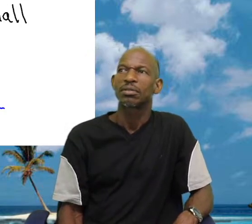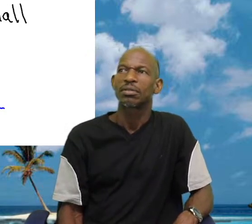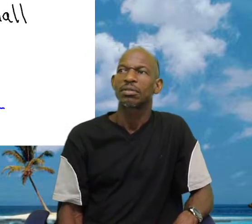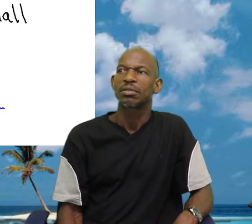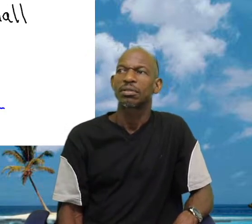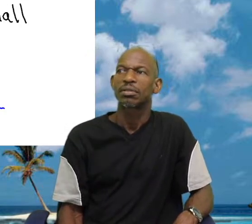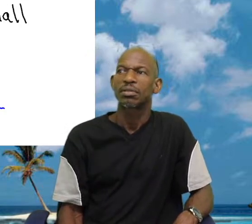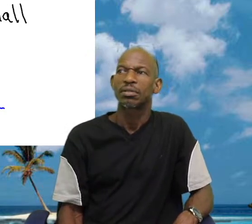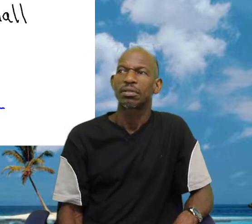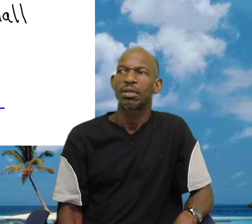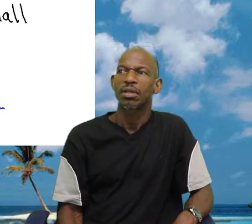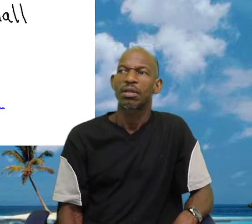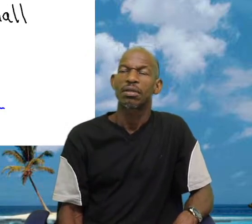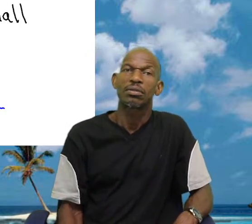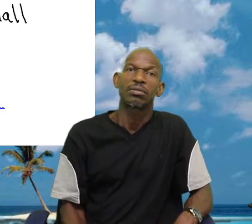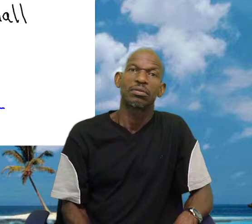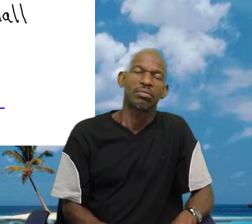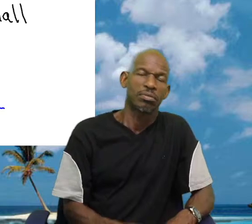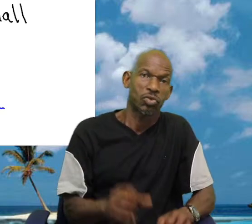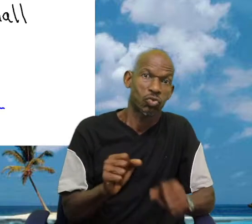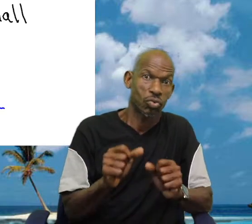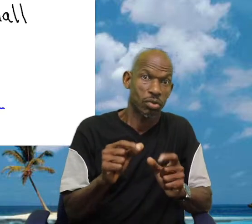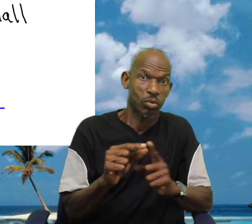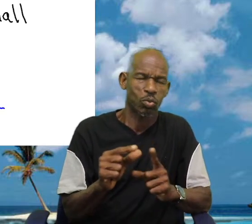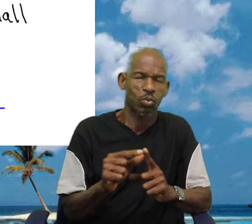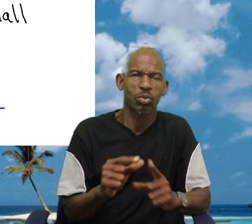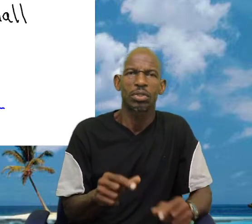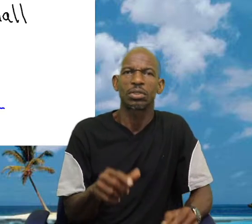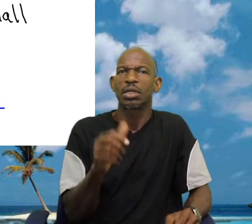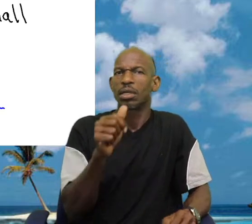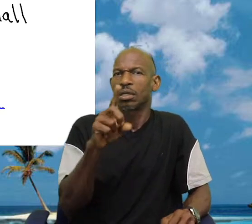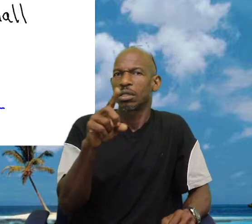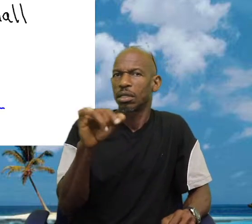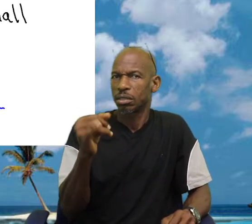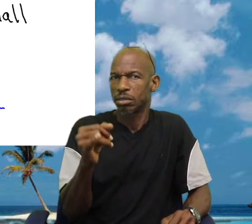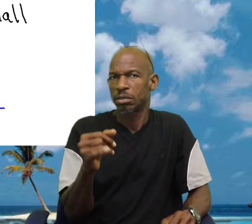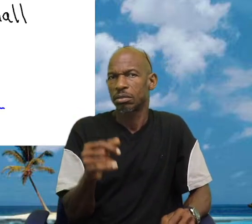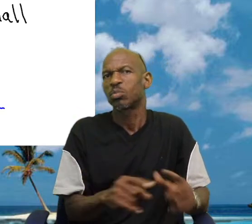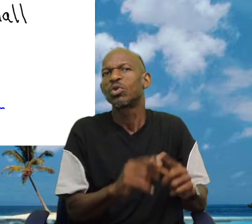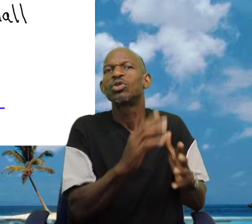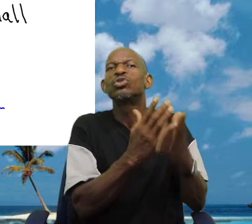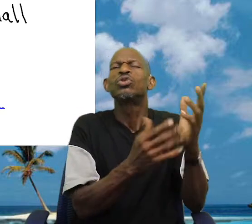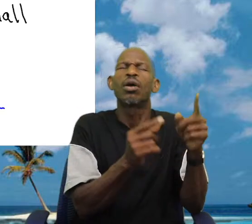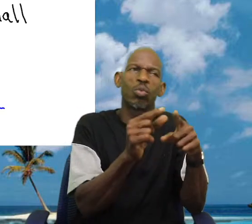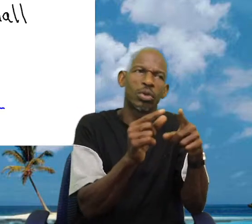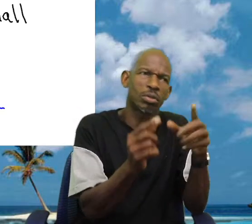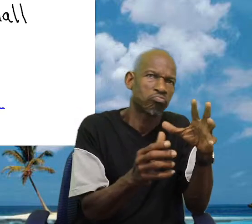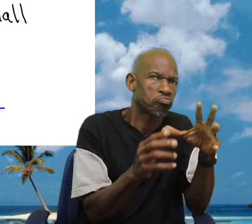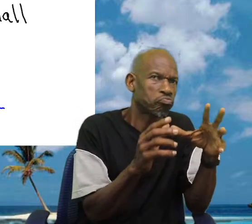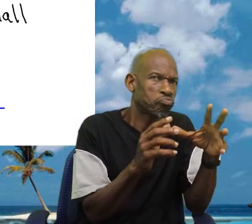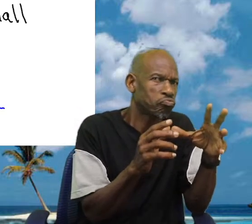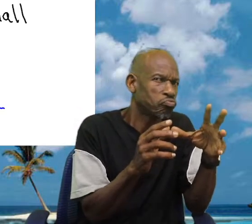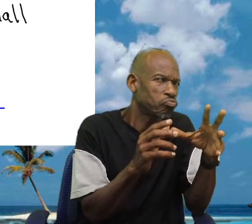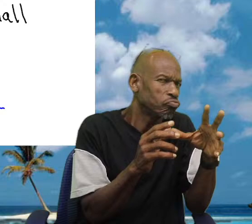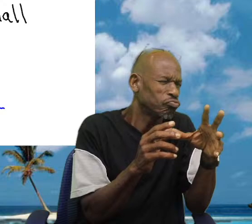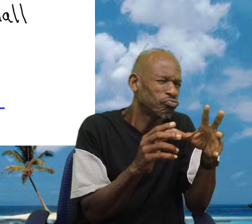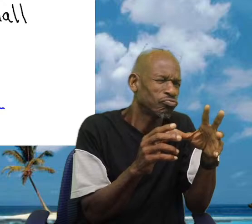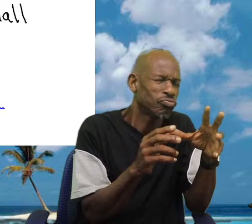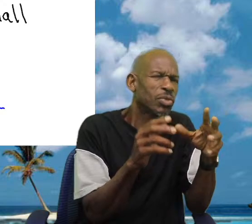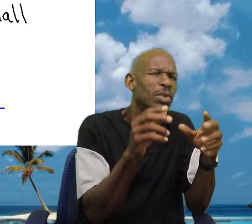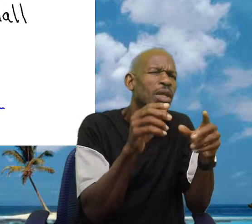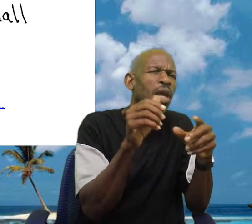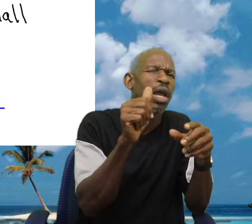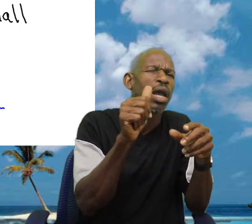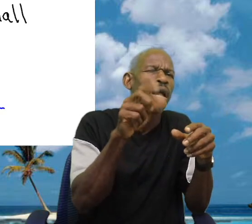are adjectives. But there are some words, as I told you before, like the word church. When you